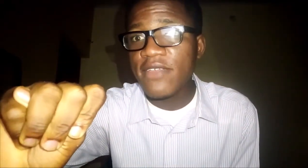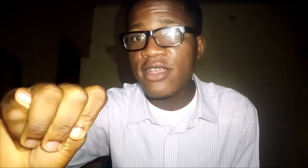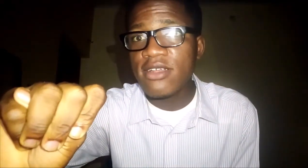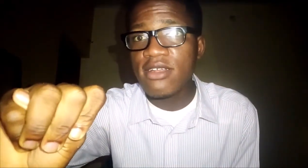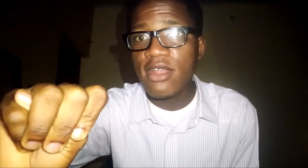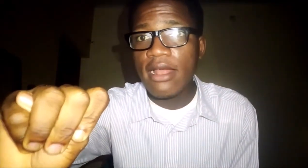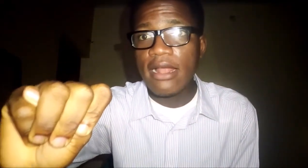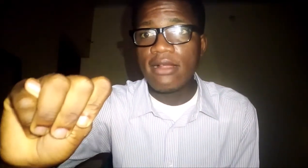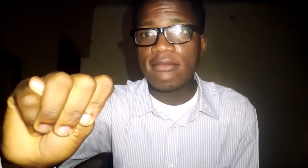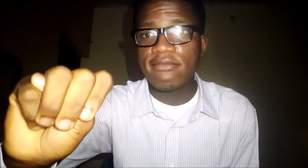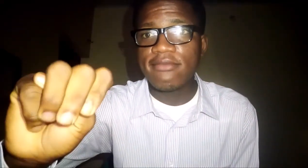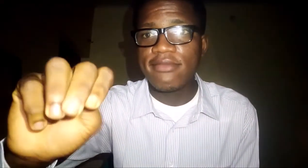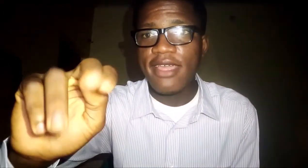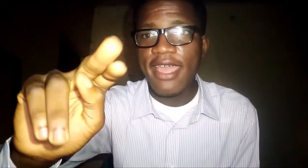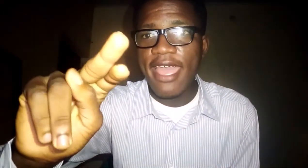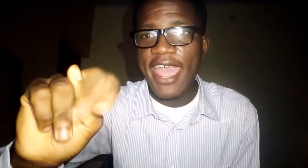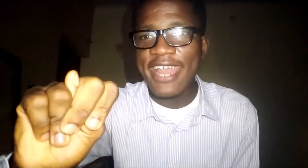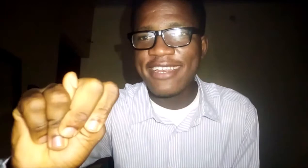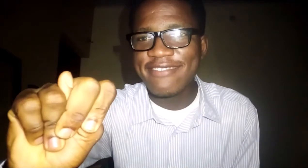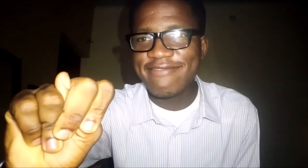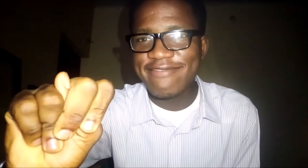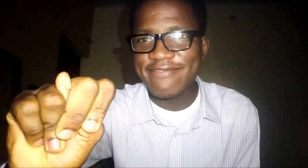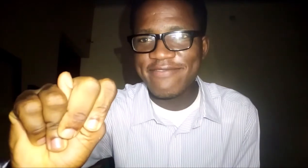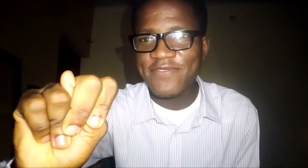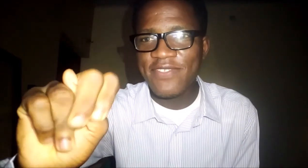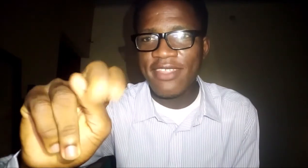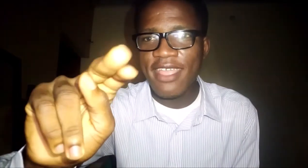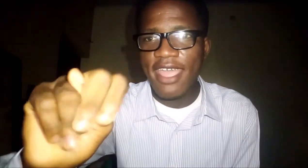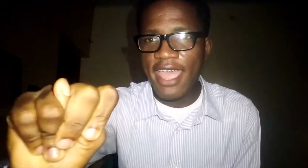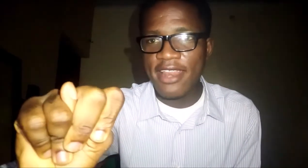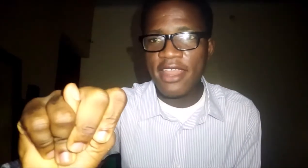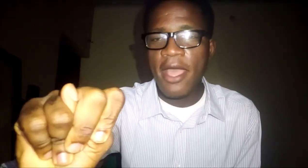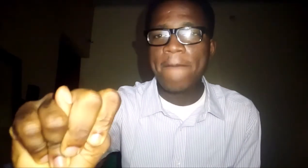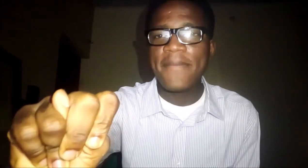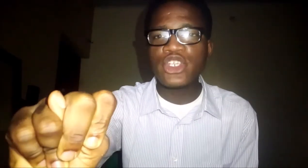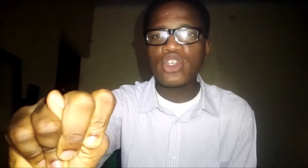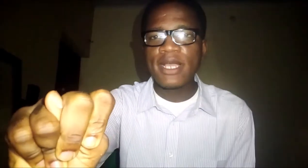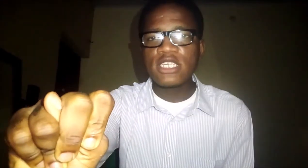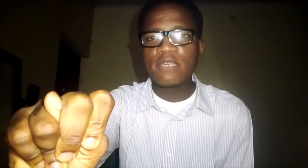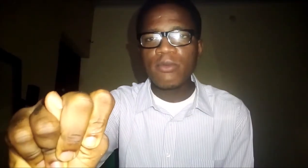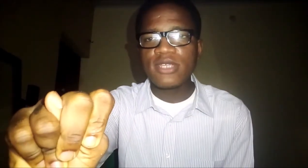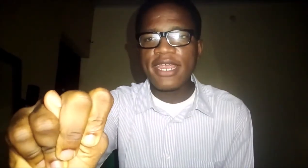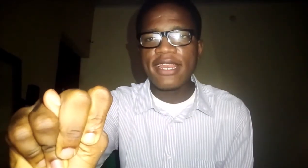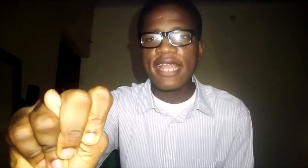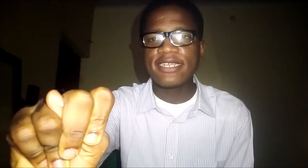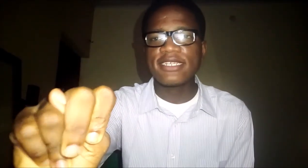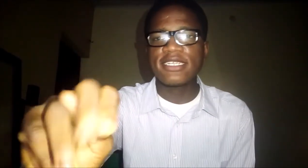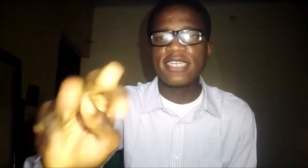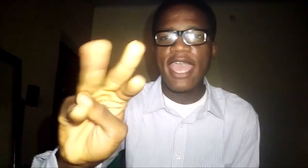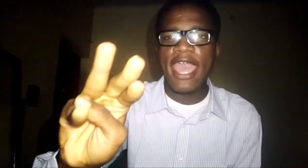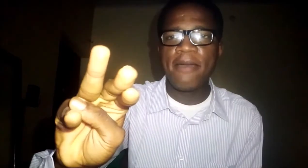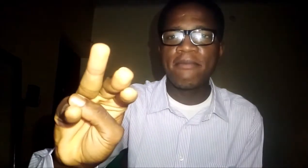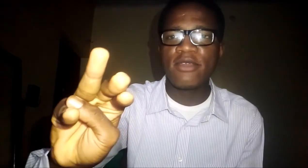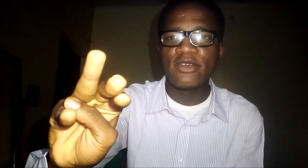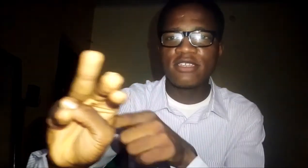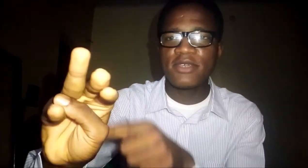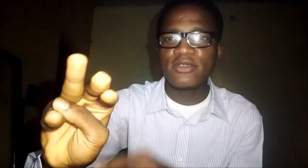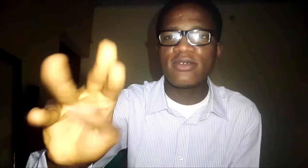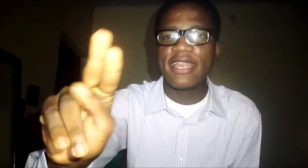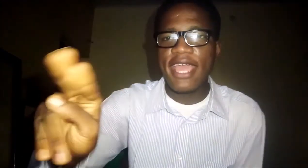finger. N. N. Mind you might see people signing it like this. M because it's middle and